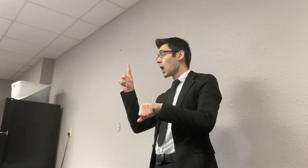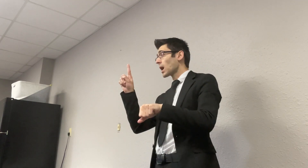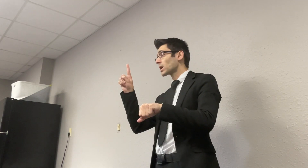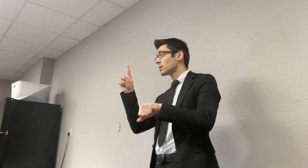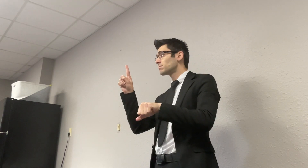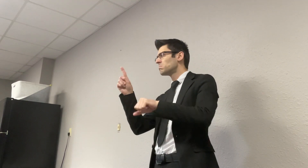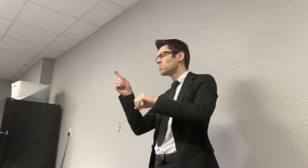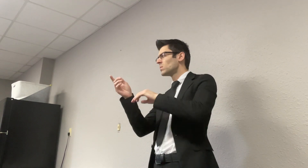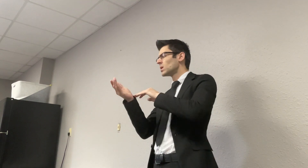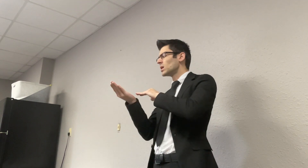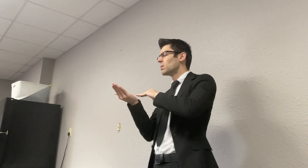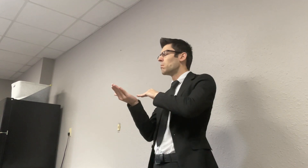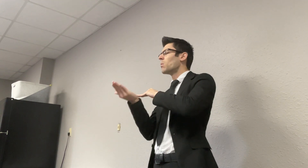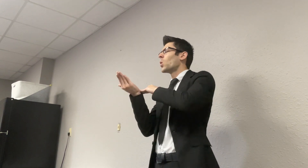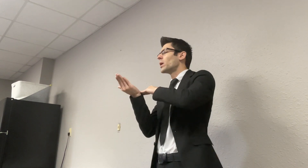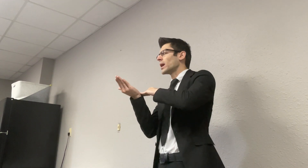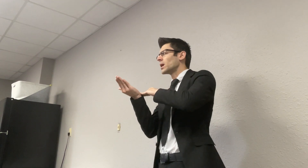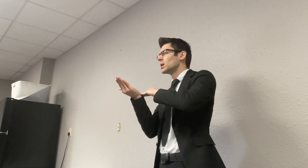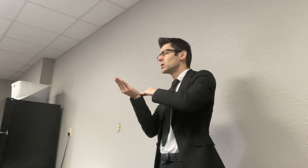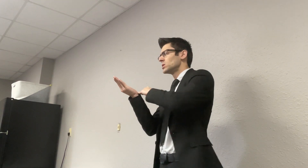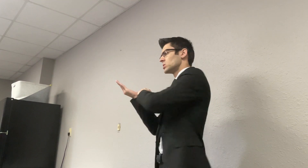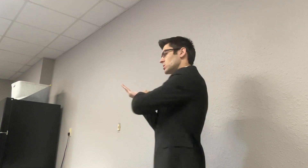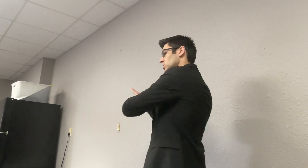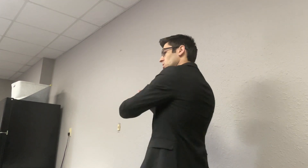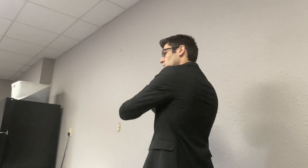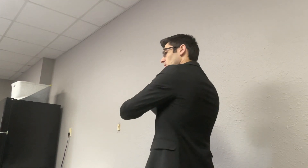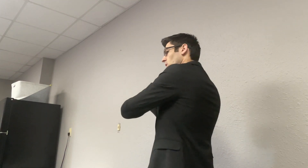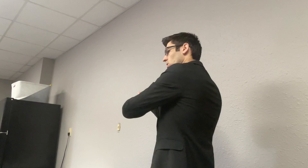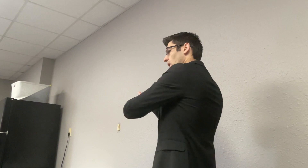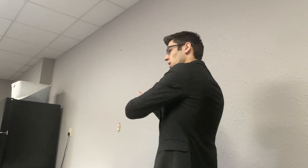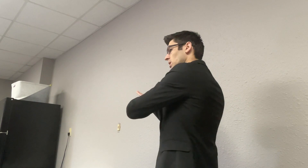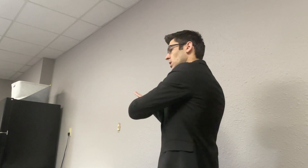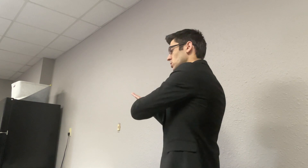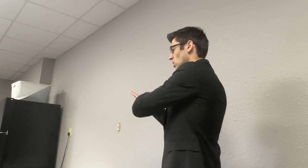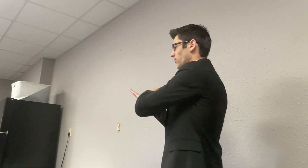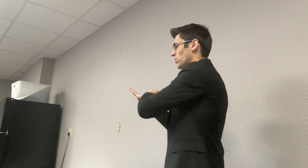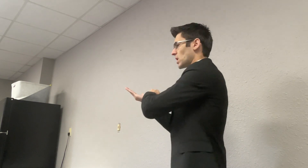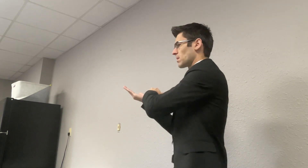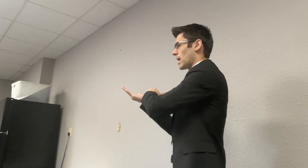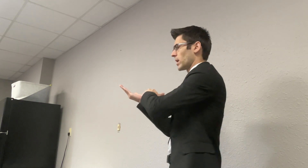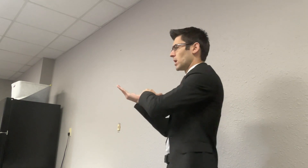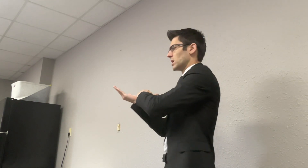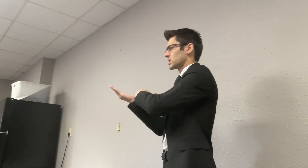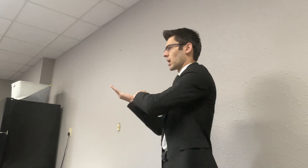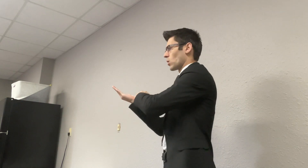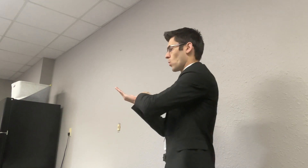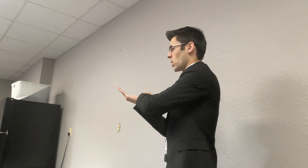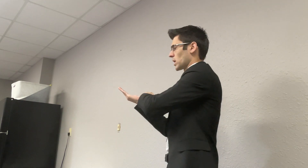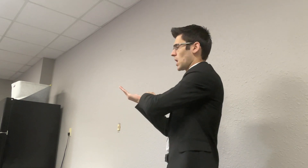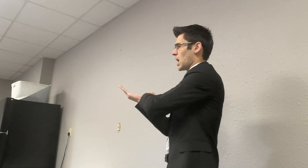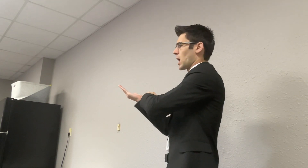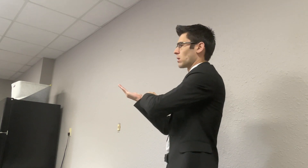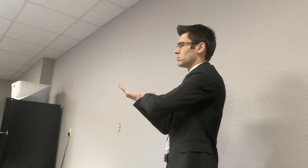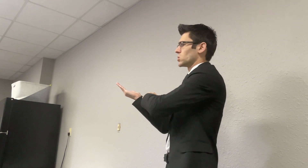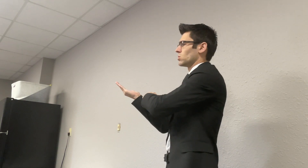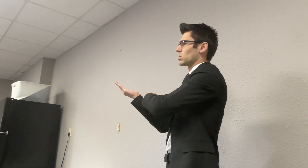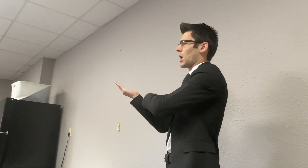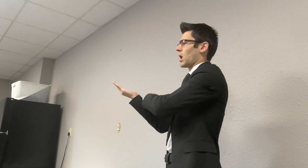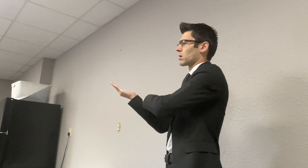o'clock in the morning. Okay? So if you think about it, it's like 1 o'clock, 2 o'clock,